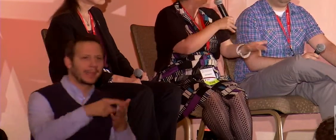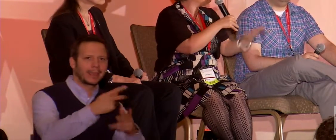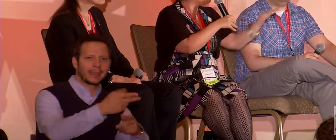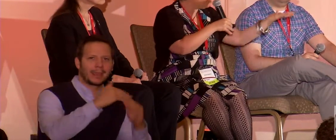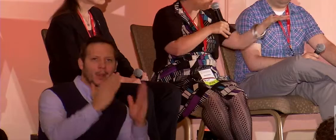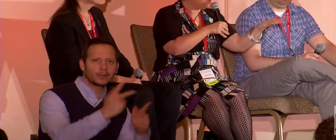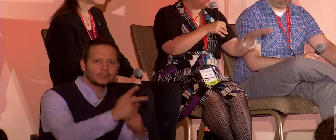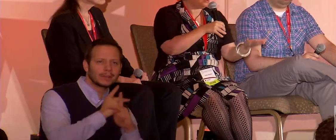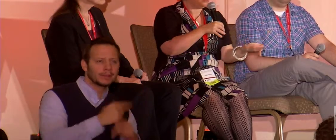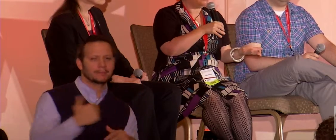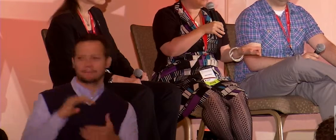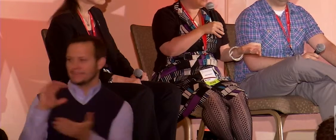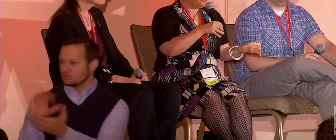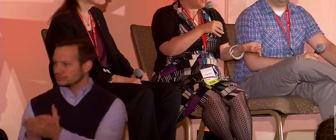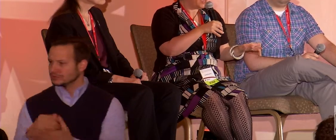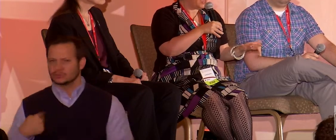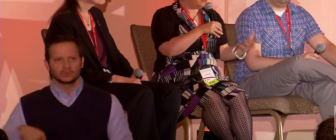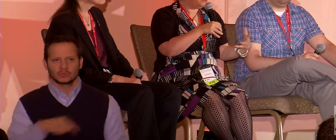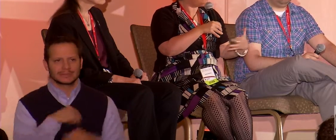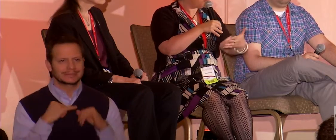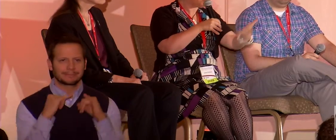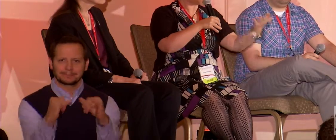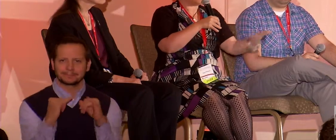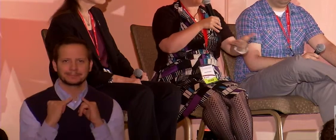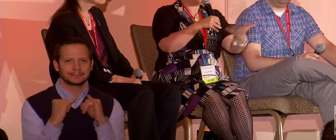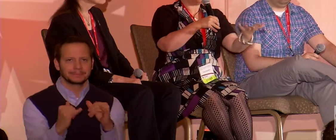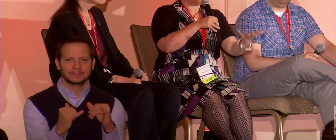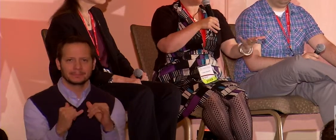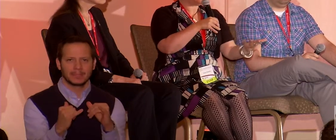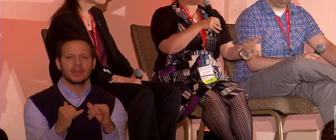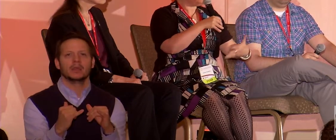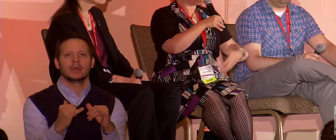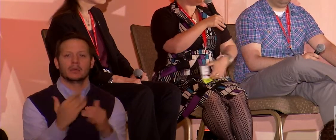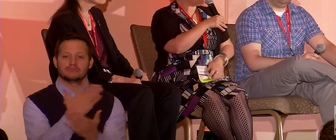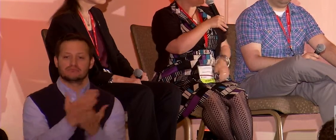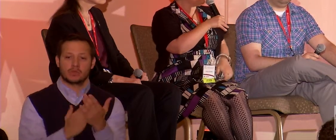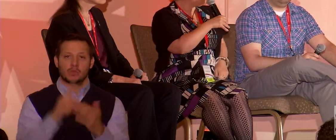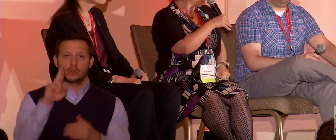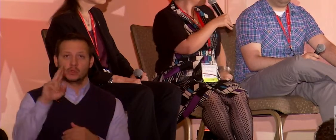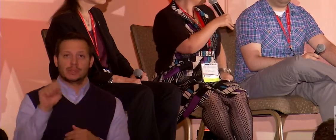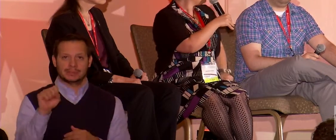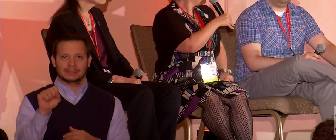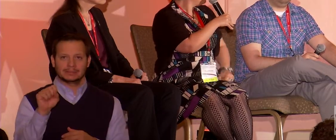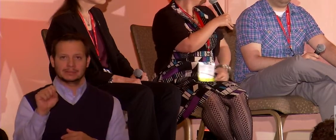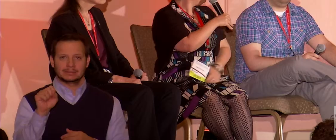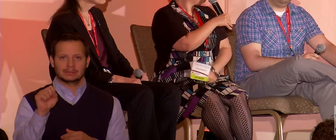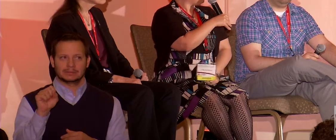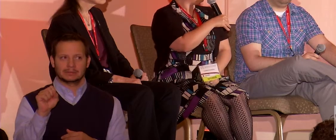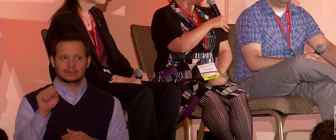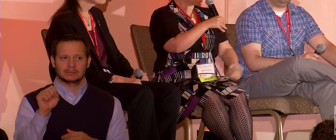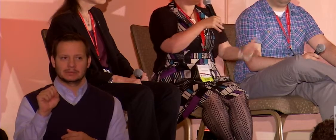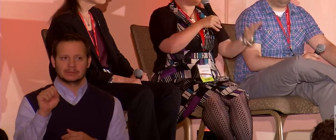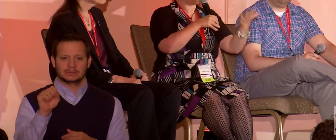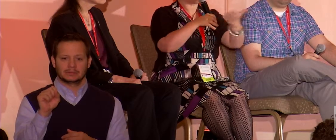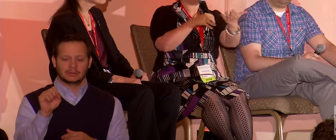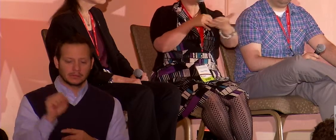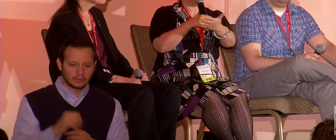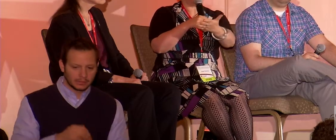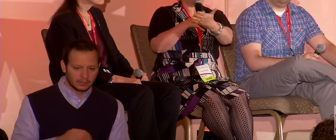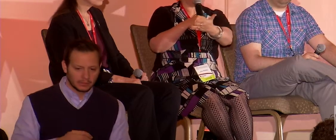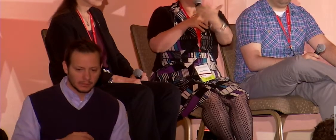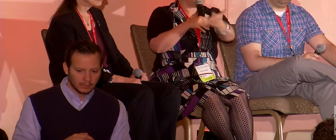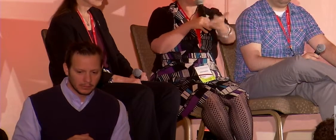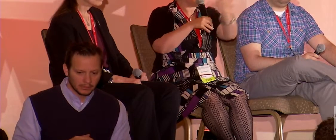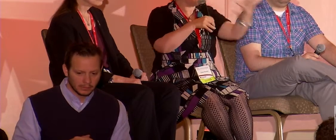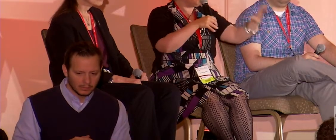and so on, the marriage. Yeah. And part of that, at least in the United States, has been positioning us as religious. Yeah. You know, because there is sort of this equation